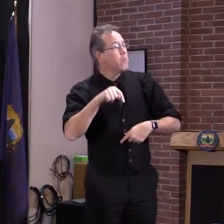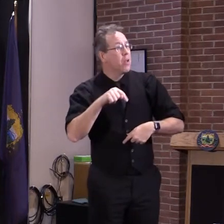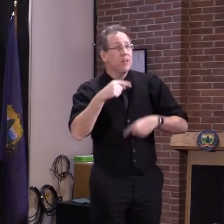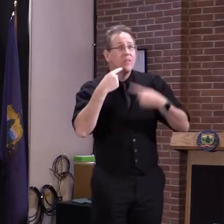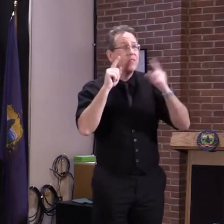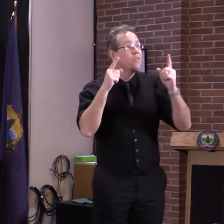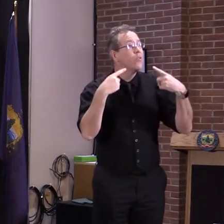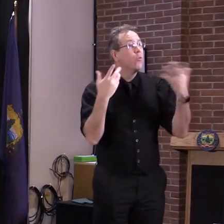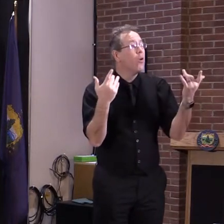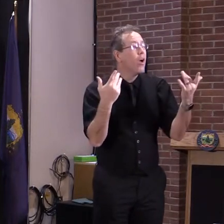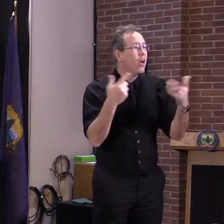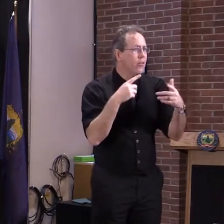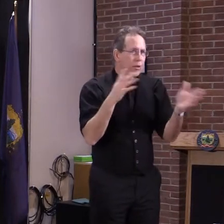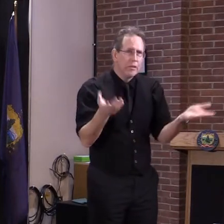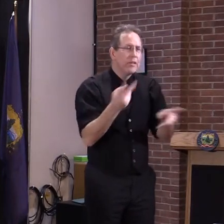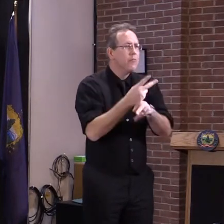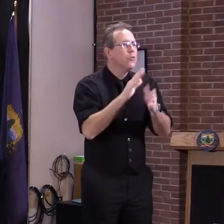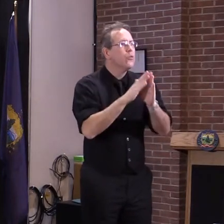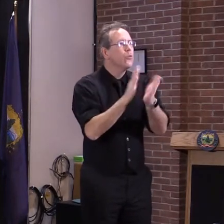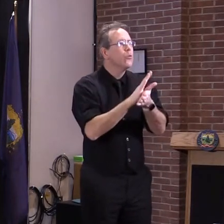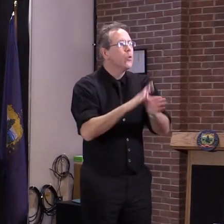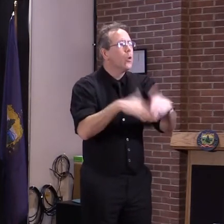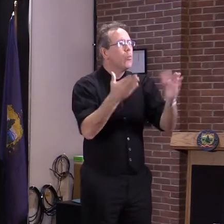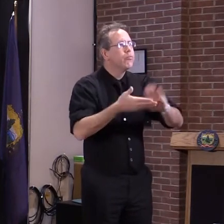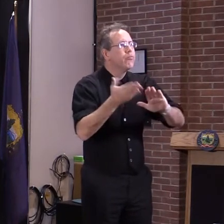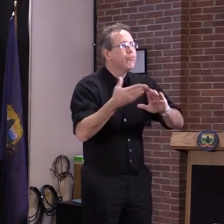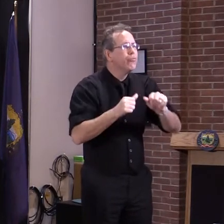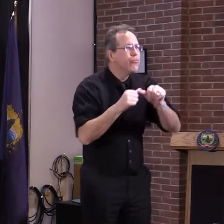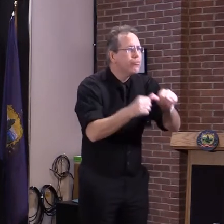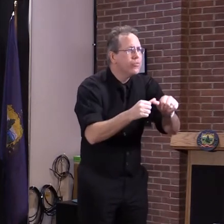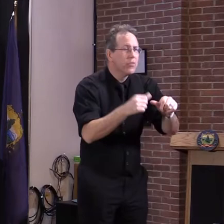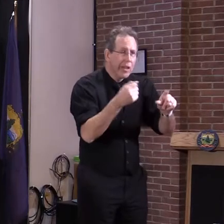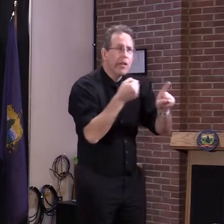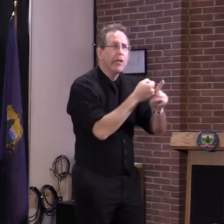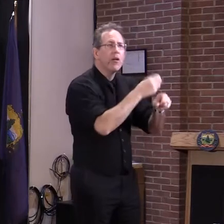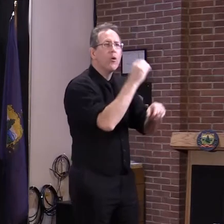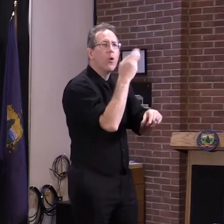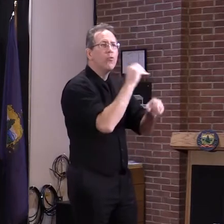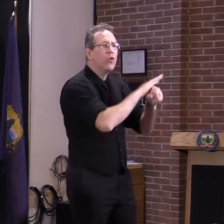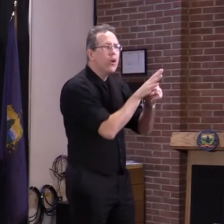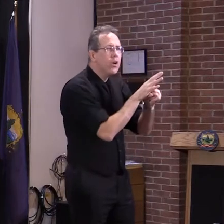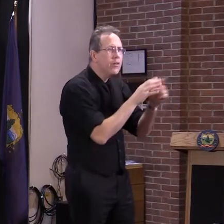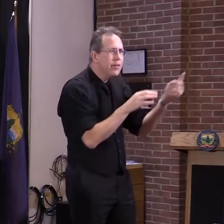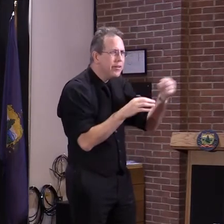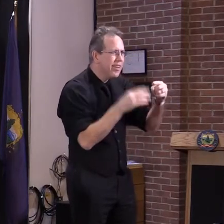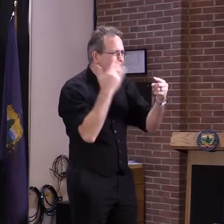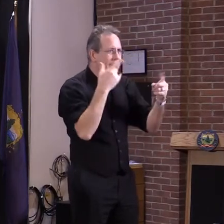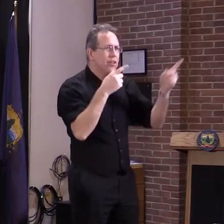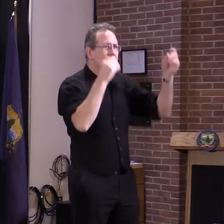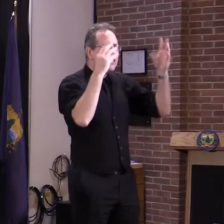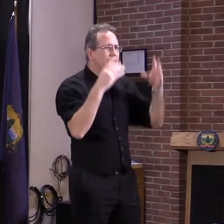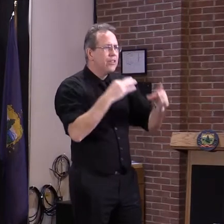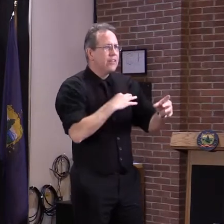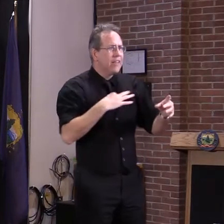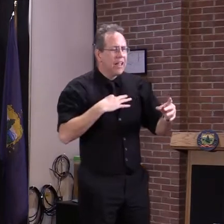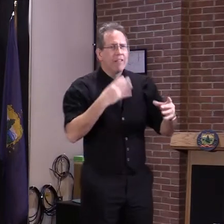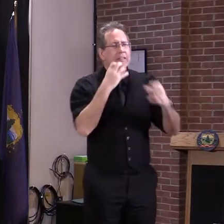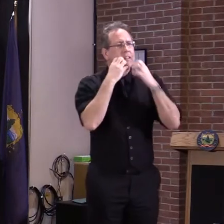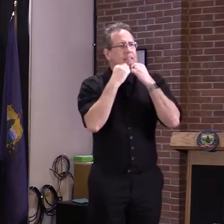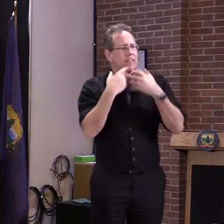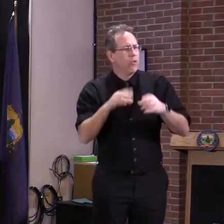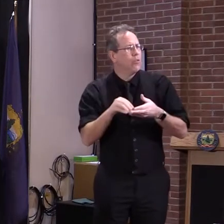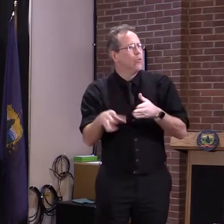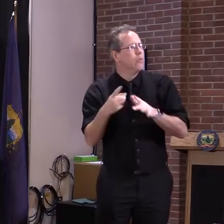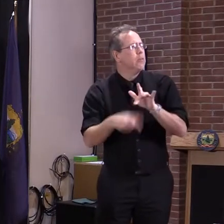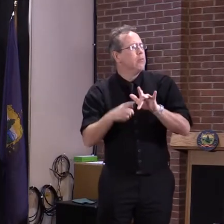schools open, both through Delta and Omicron, thanks to the dedication and commitment of our teachers and our school staff. This has been difficult